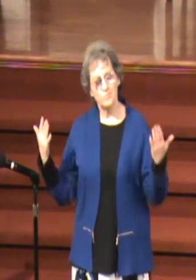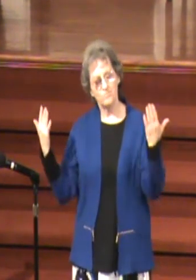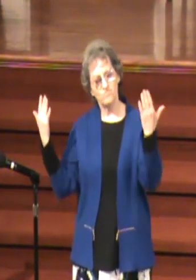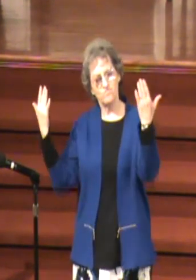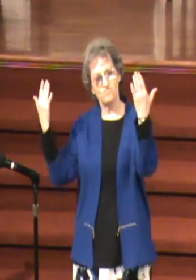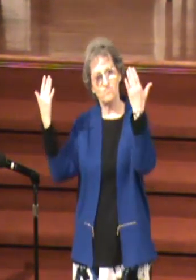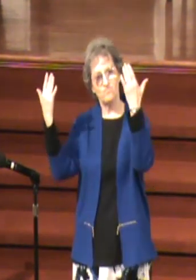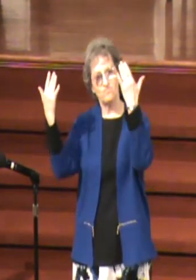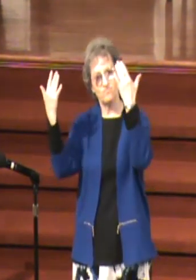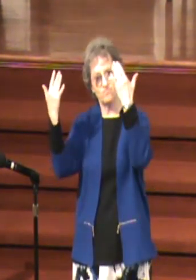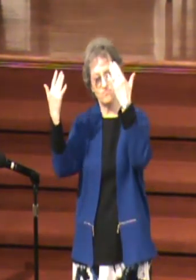shadows